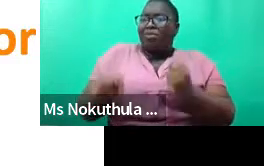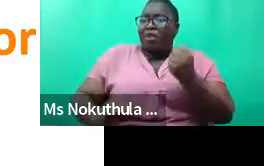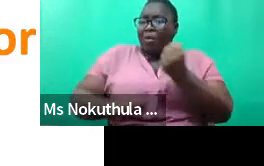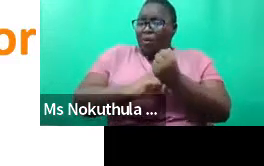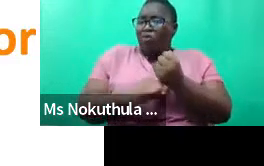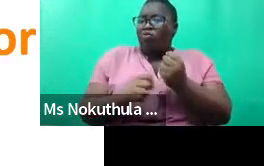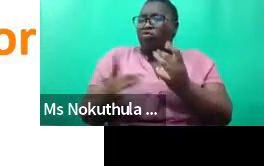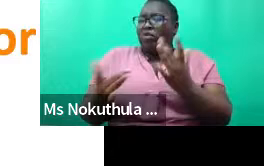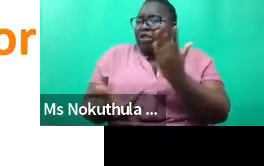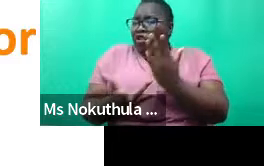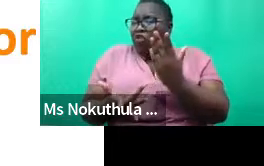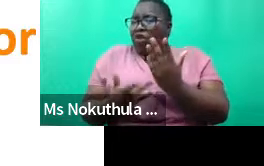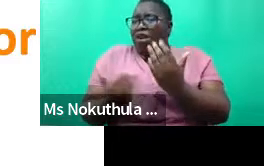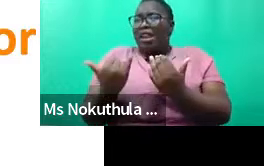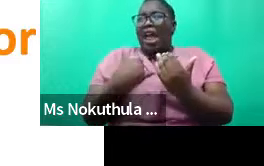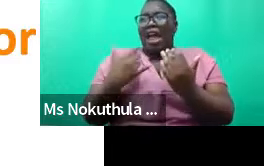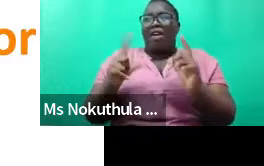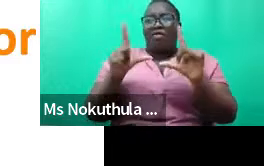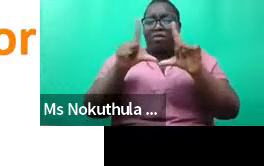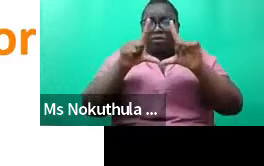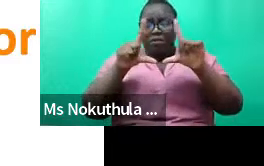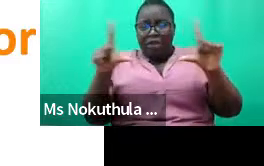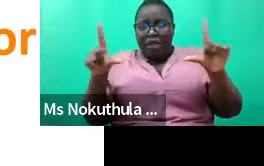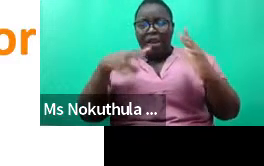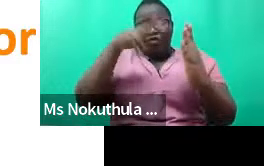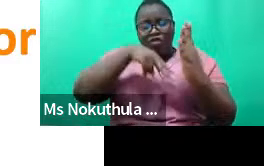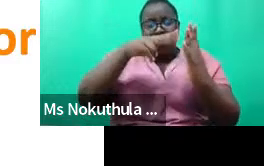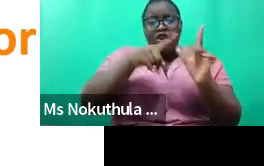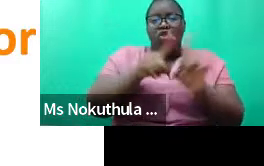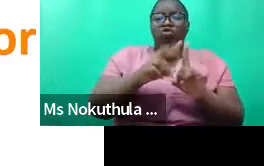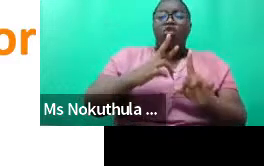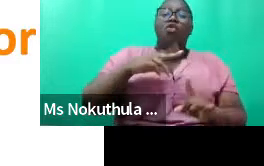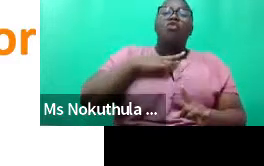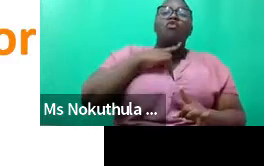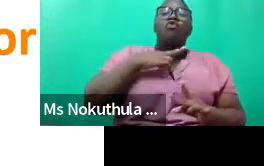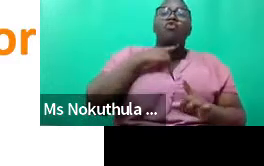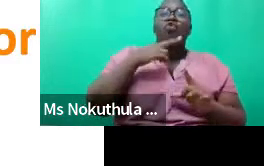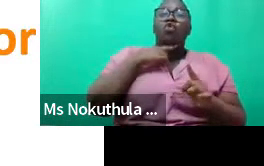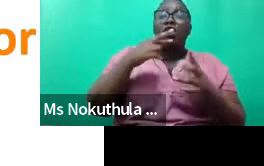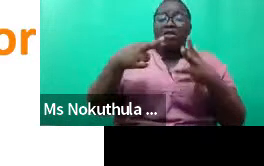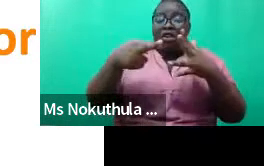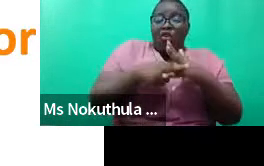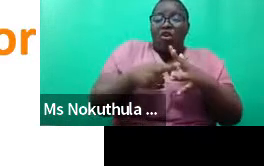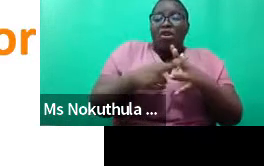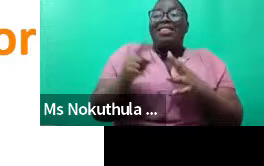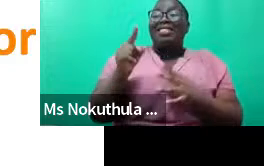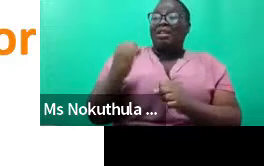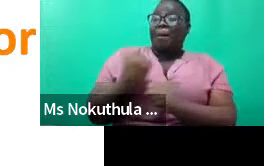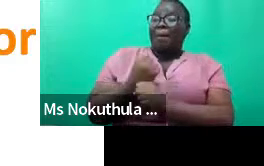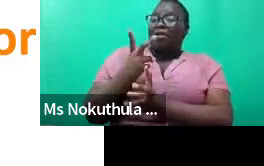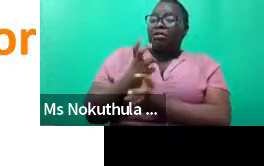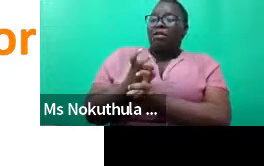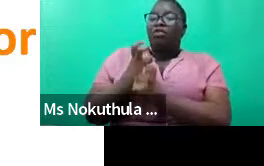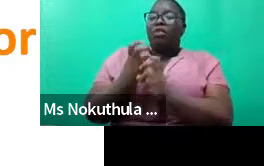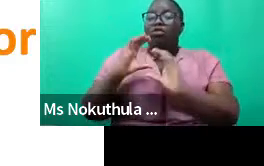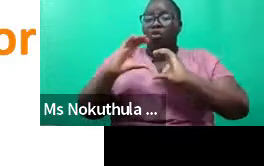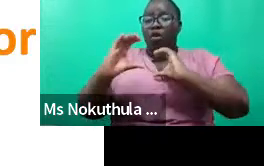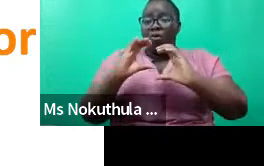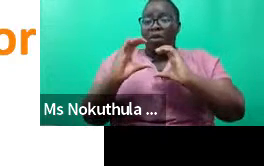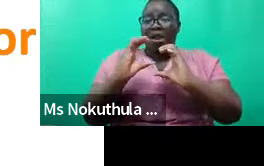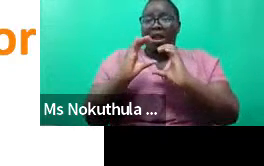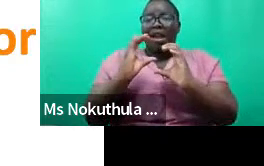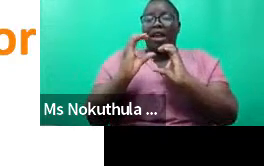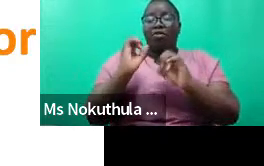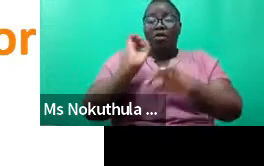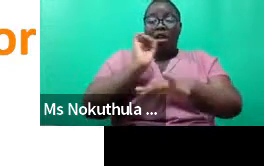having a screen reader or voice recording, which make it difficult for them to communicate with the counselor. And then on the micro level, we go and discuss